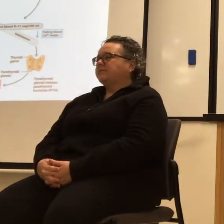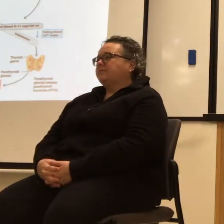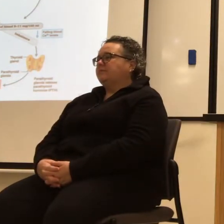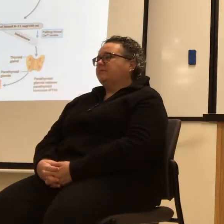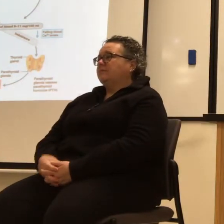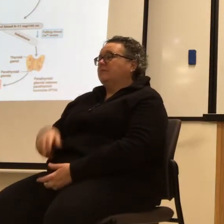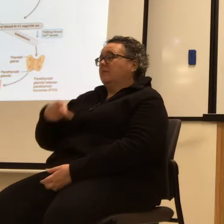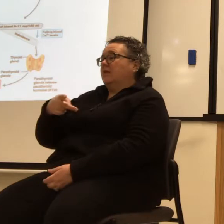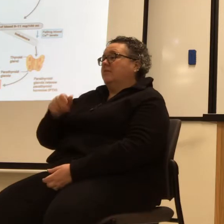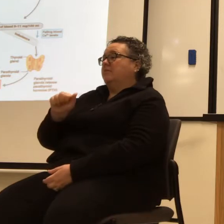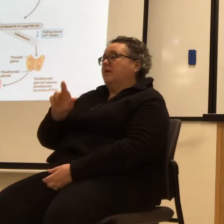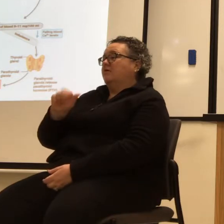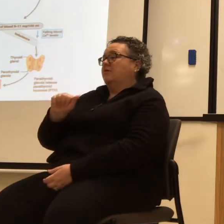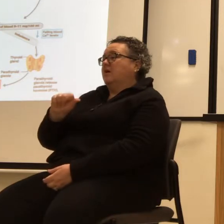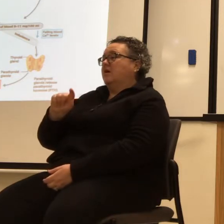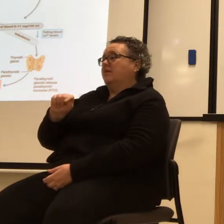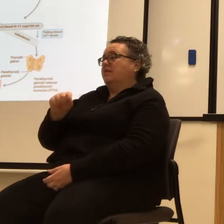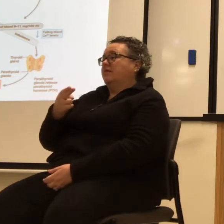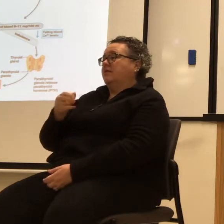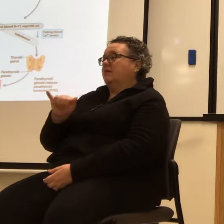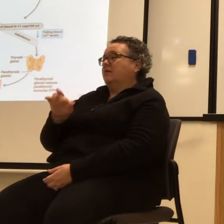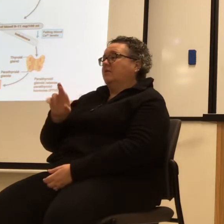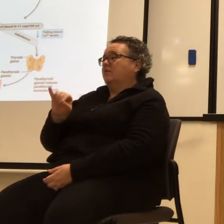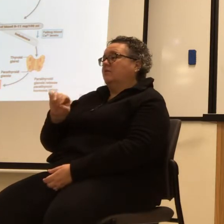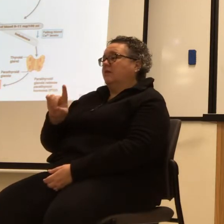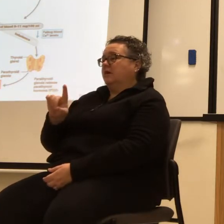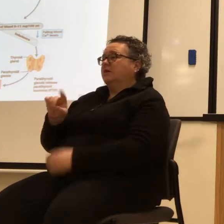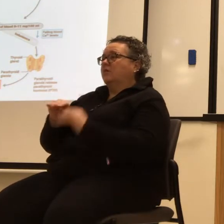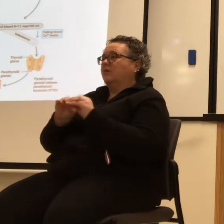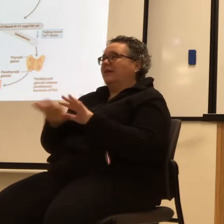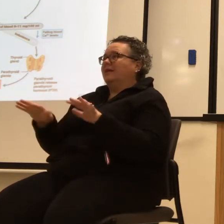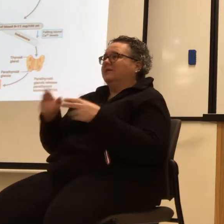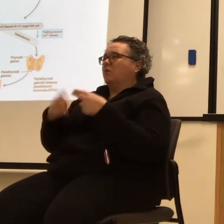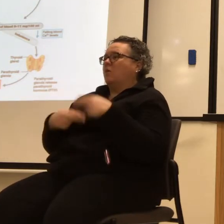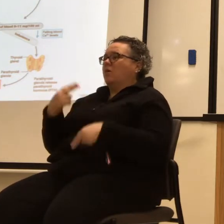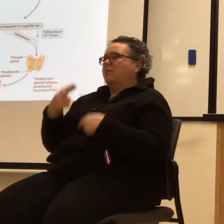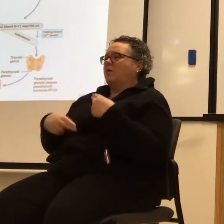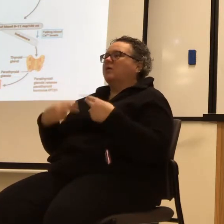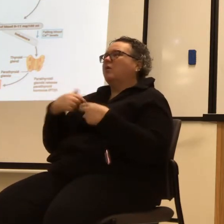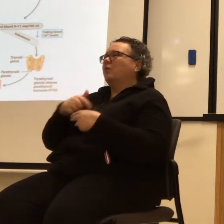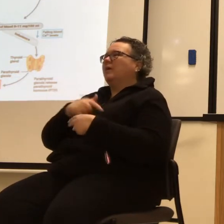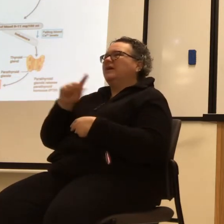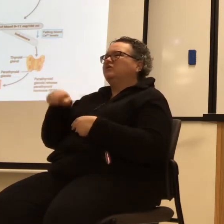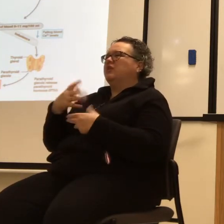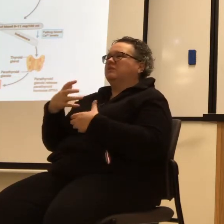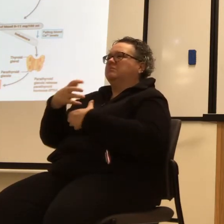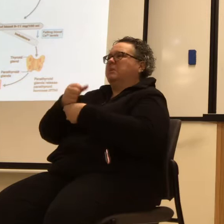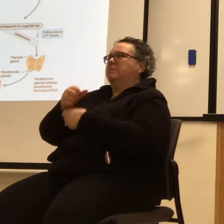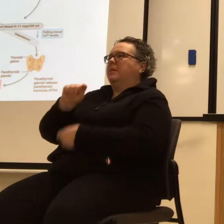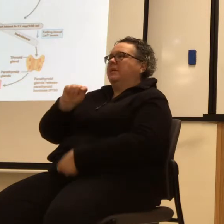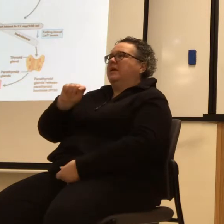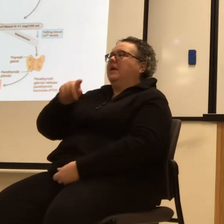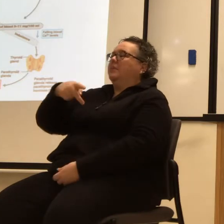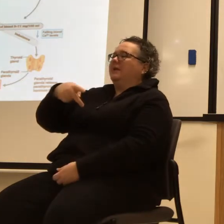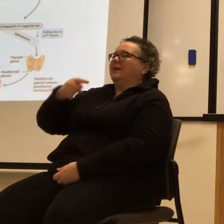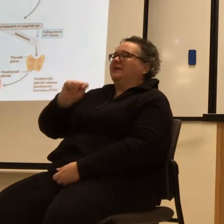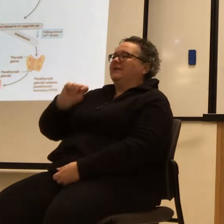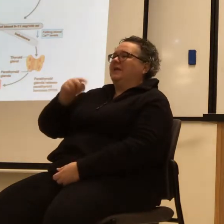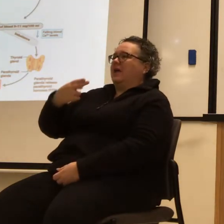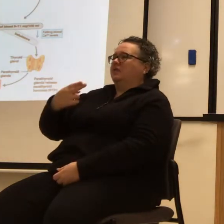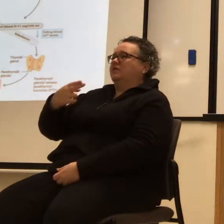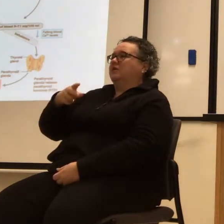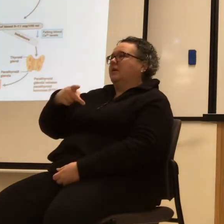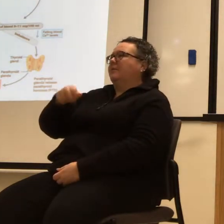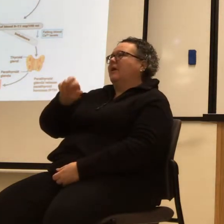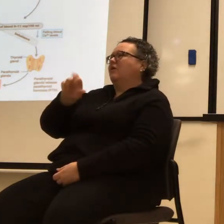The parathyroids release a hormone called, well, we just abbreviated PTH, which stands for parathyroid hormone. Has